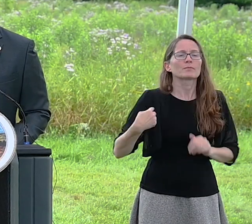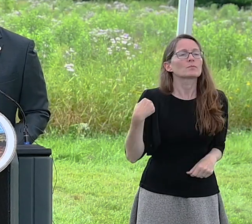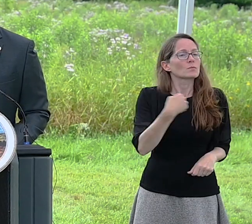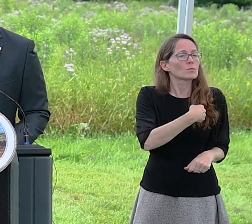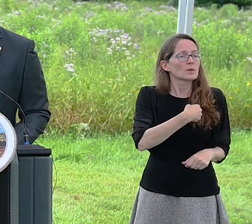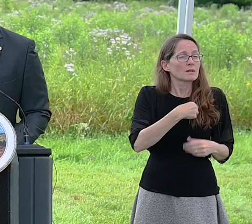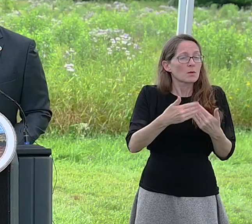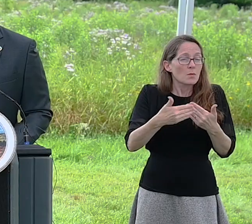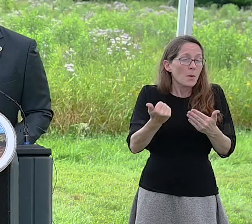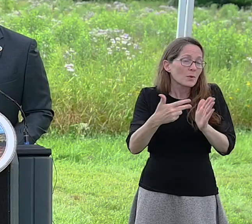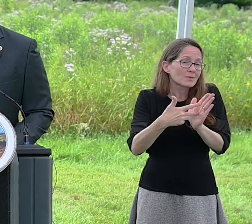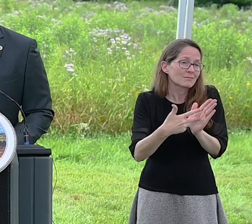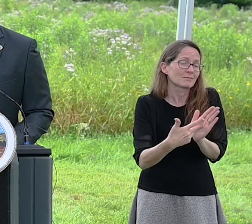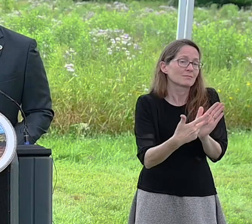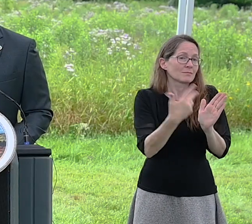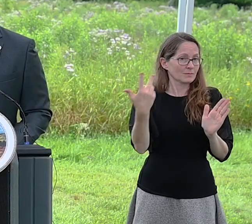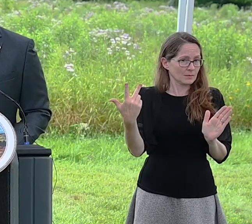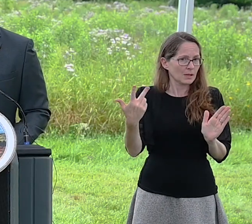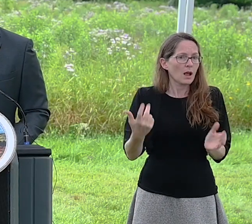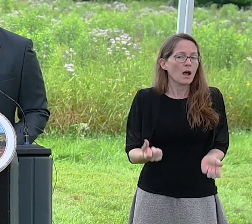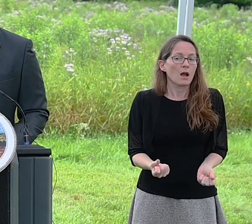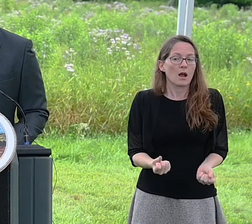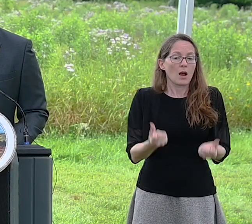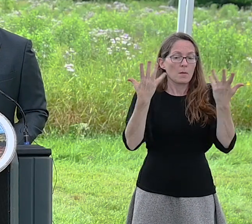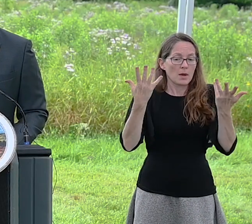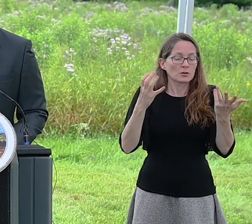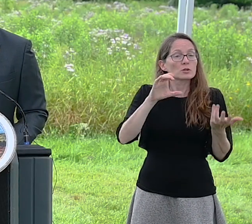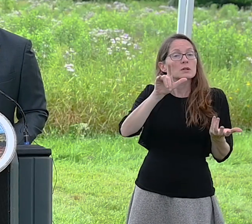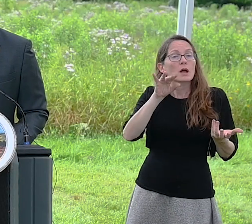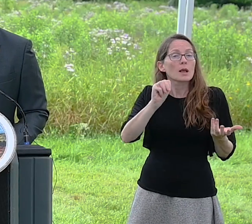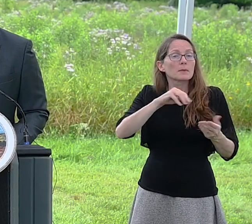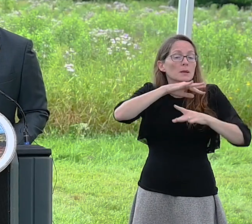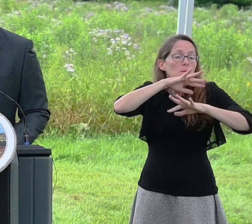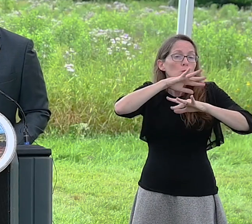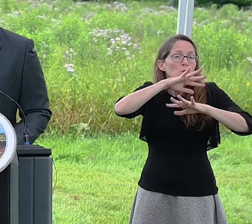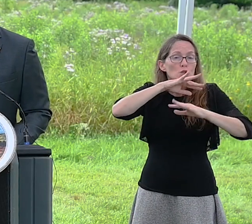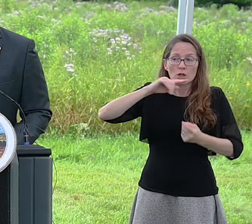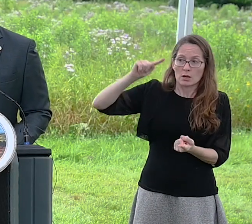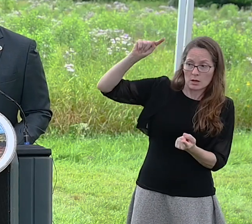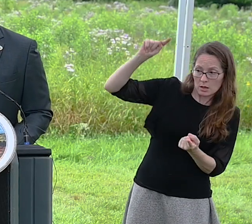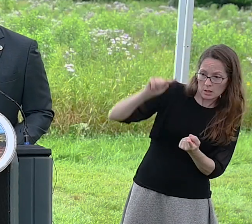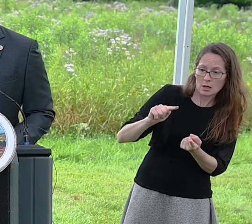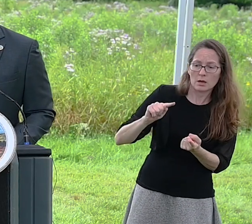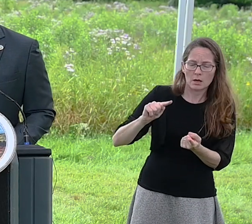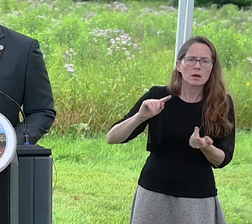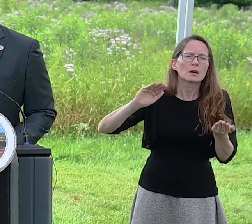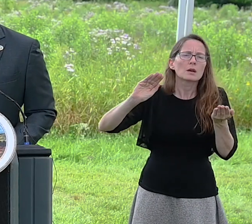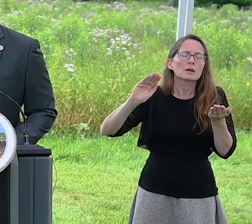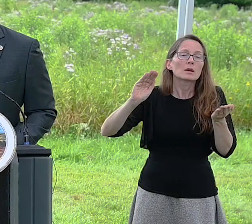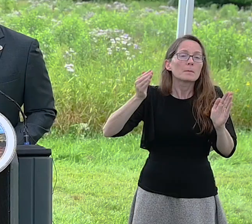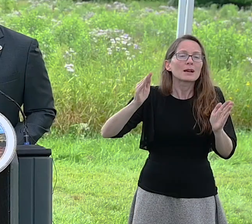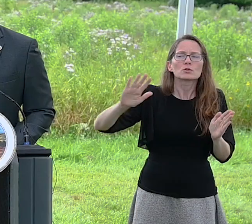our annual rate of reducing climate pollution emissions compared to the